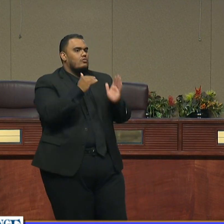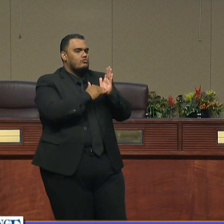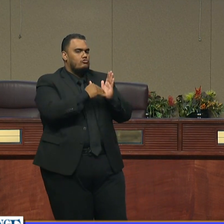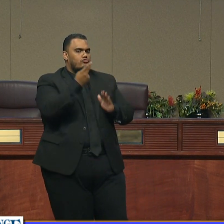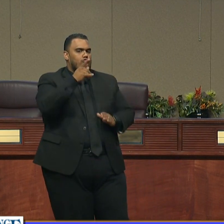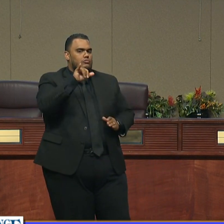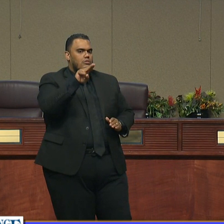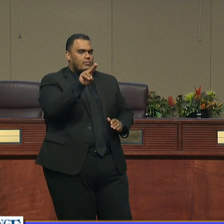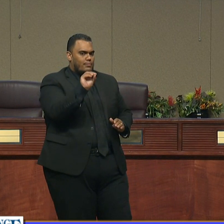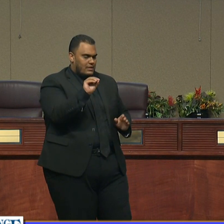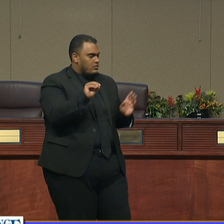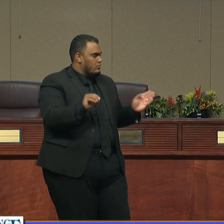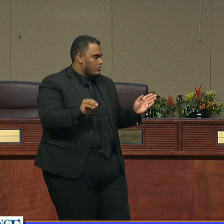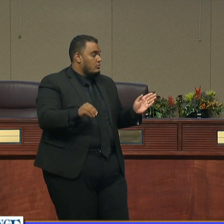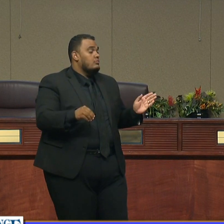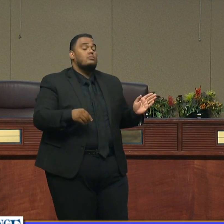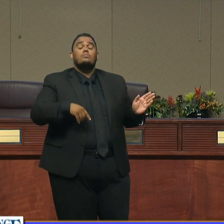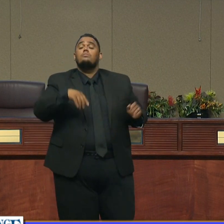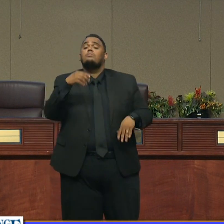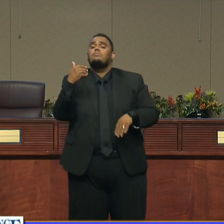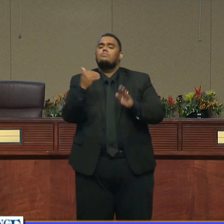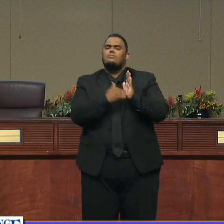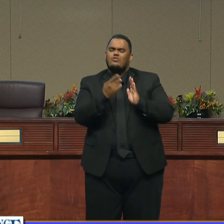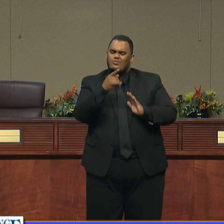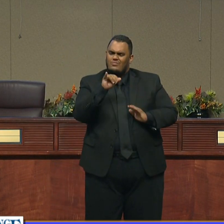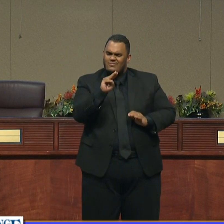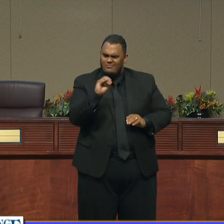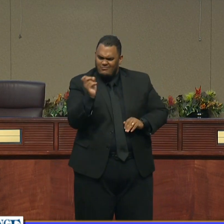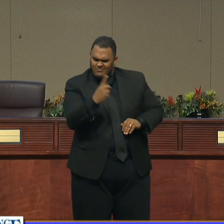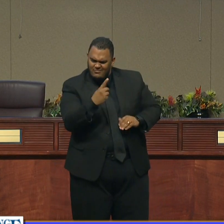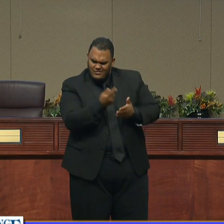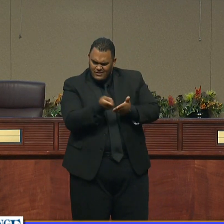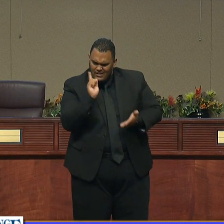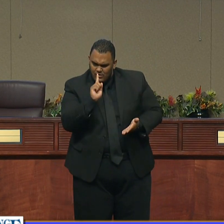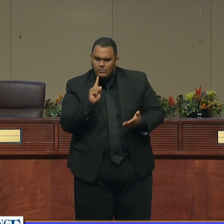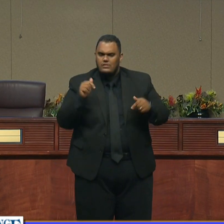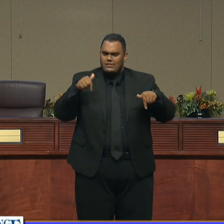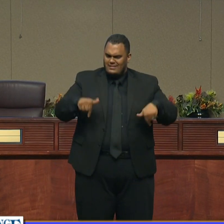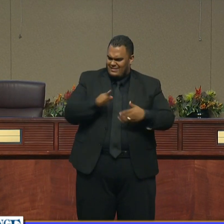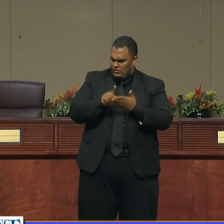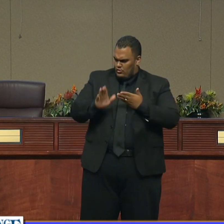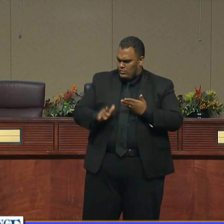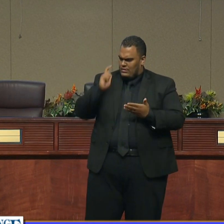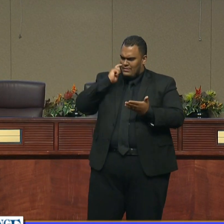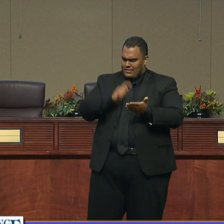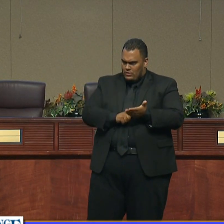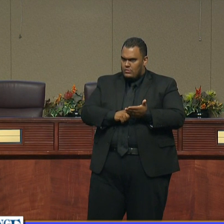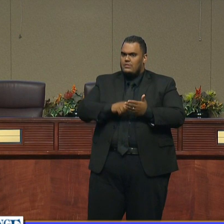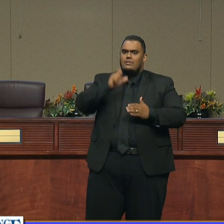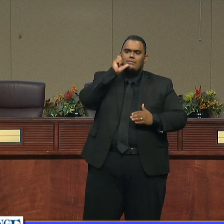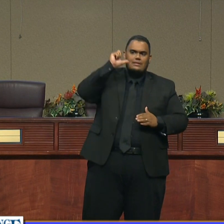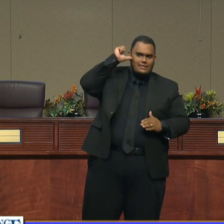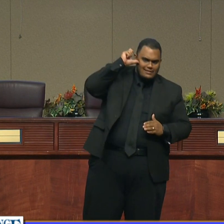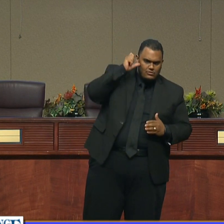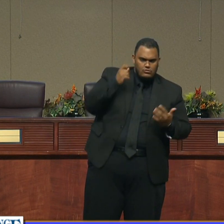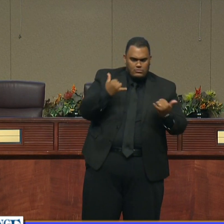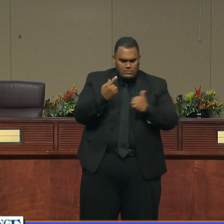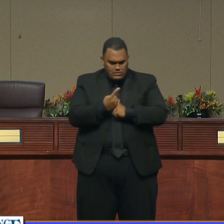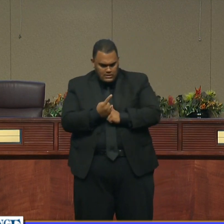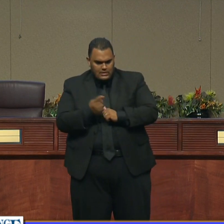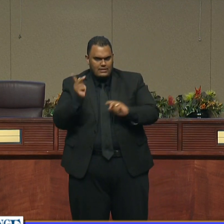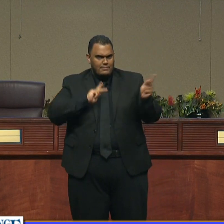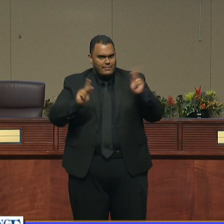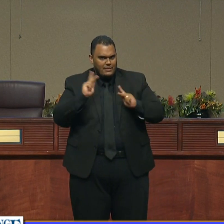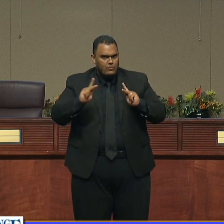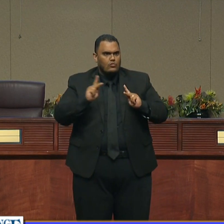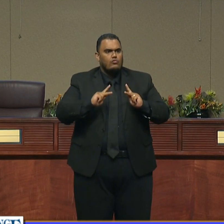Dr. Pino, I asked you about this last week, and of course over the weekend I started to see yesterday and today some excitement on social media from people who